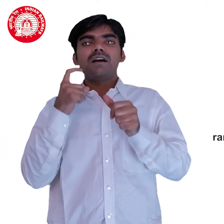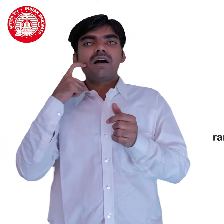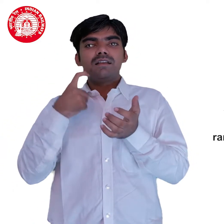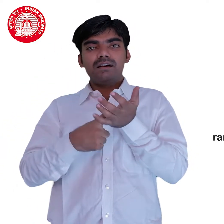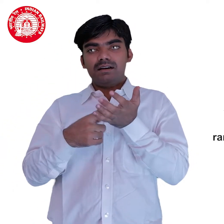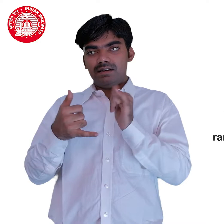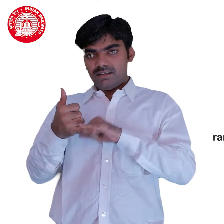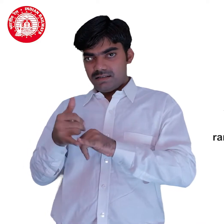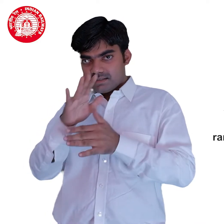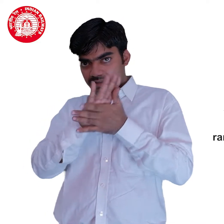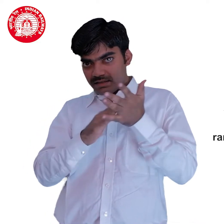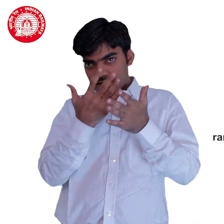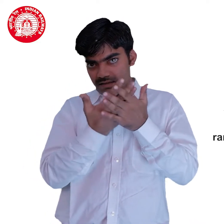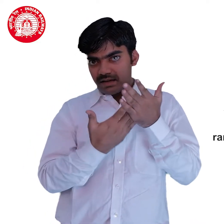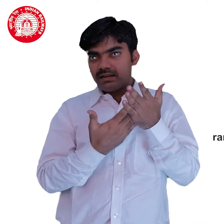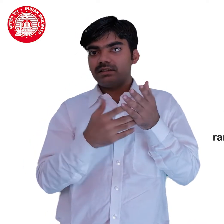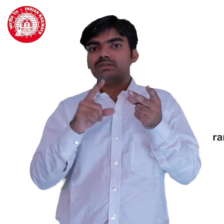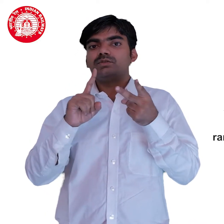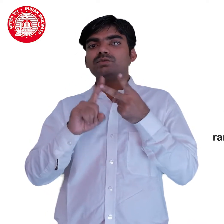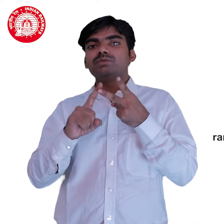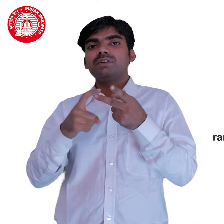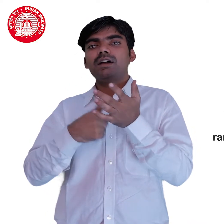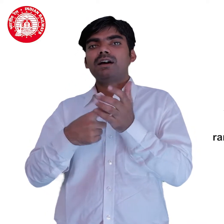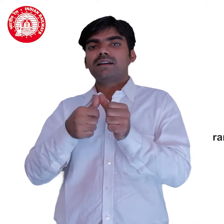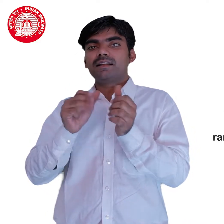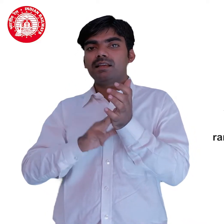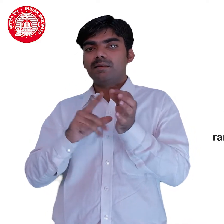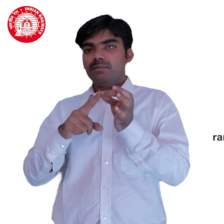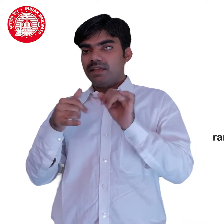staircase and the ramp leading towards the platform.